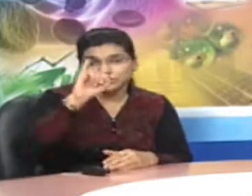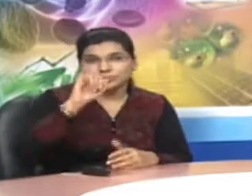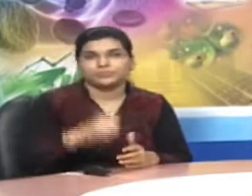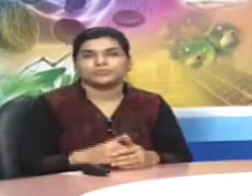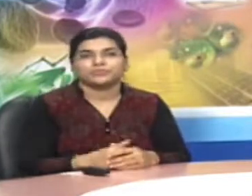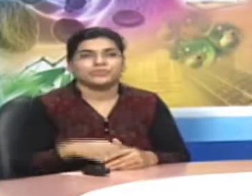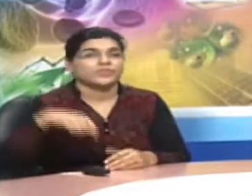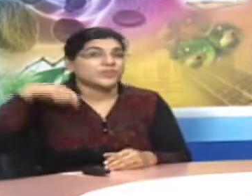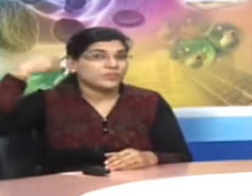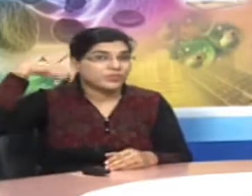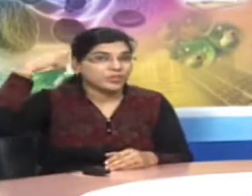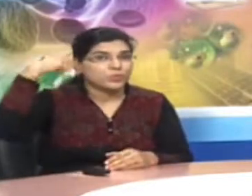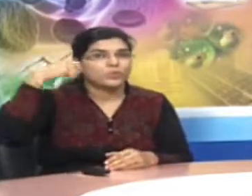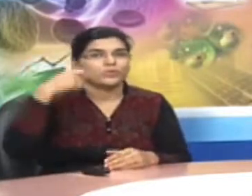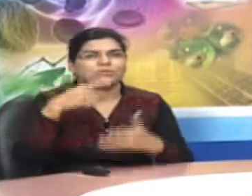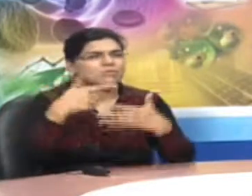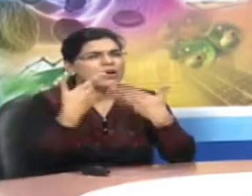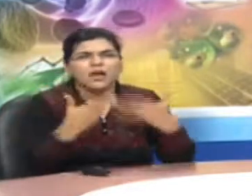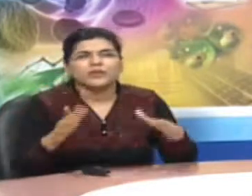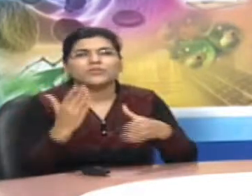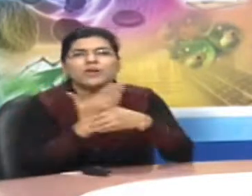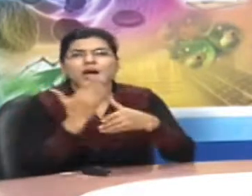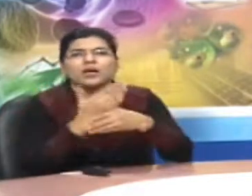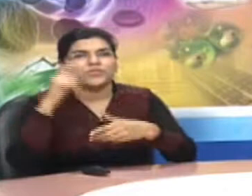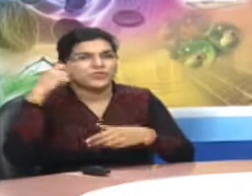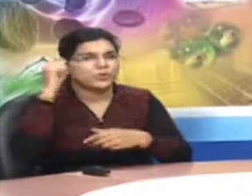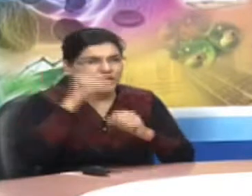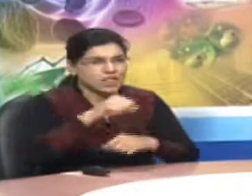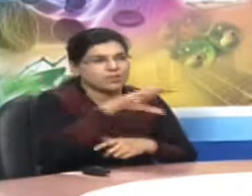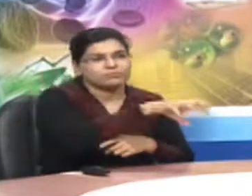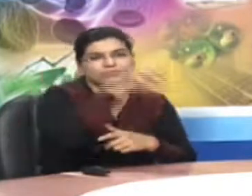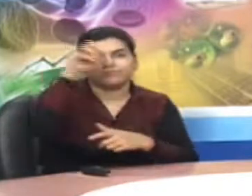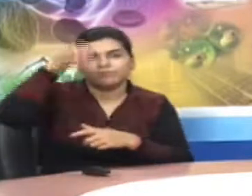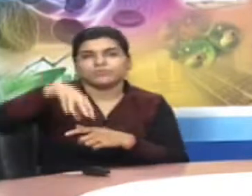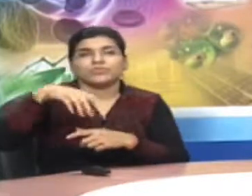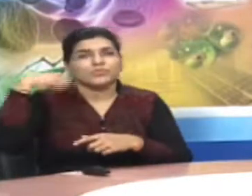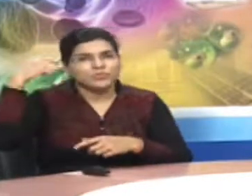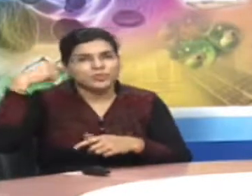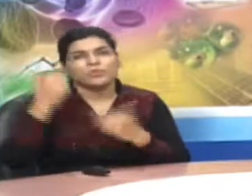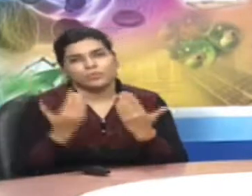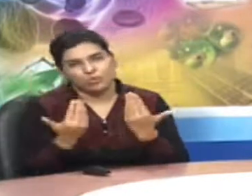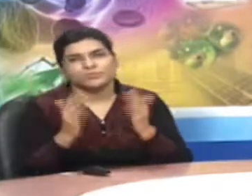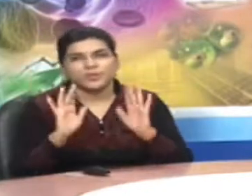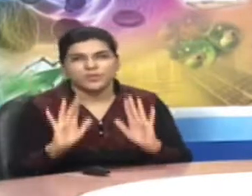Sixth is insert media clip art.